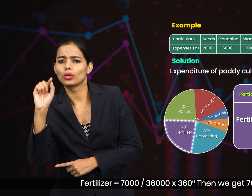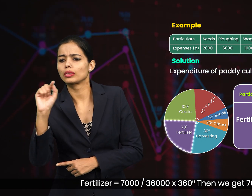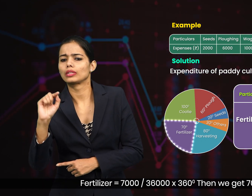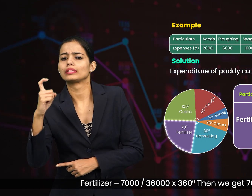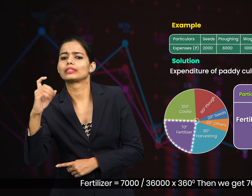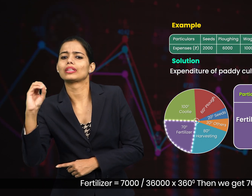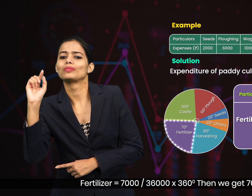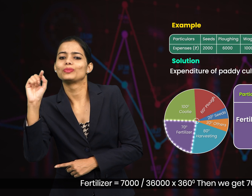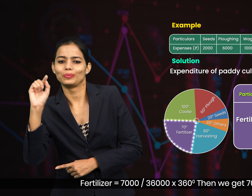degree.